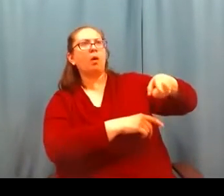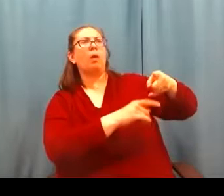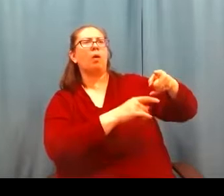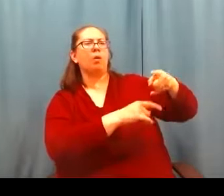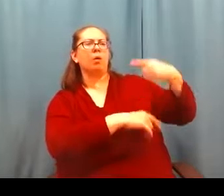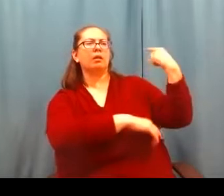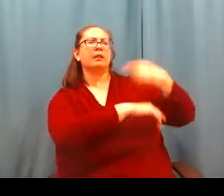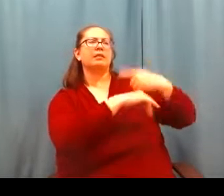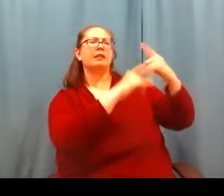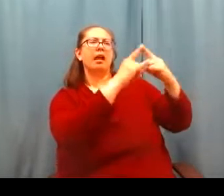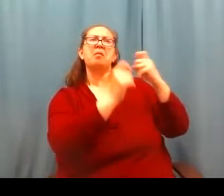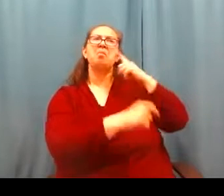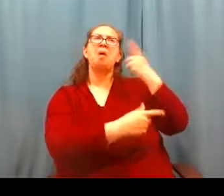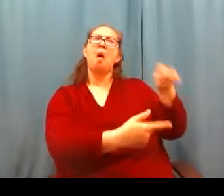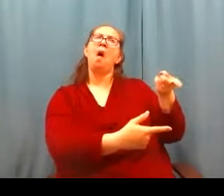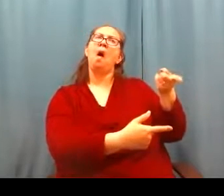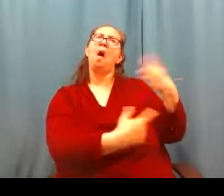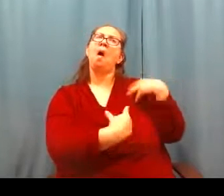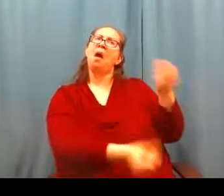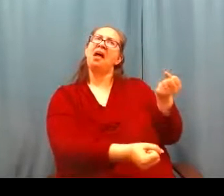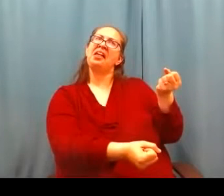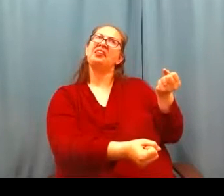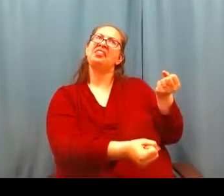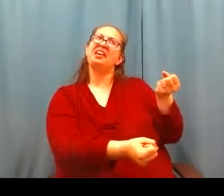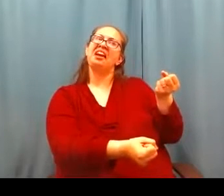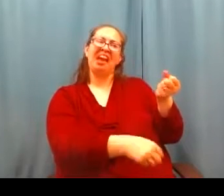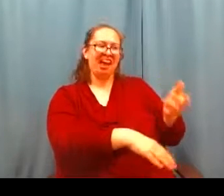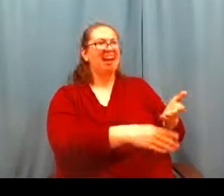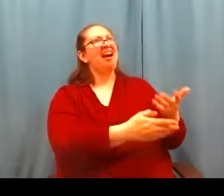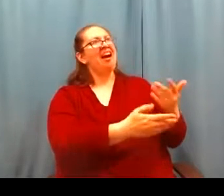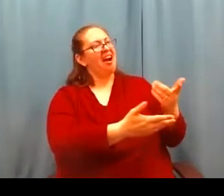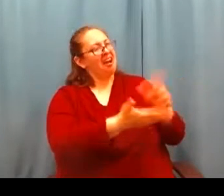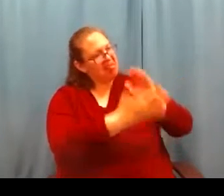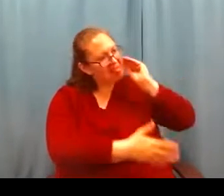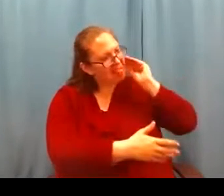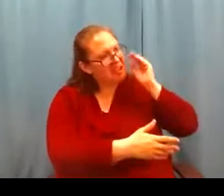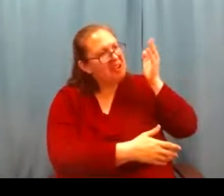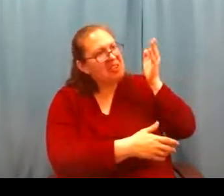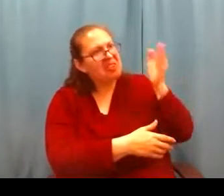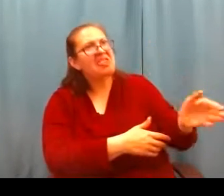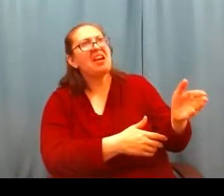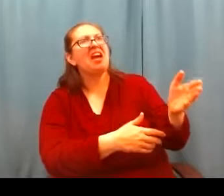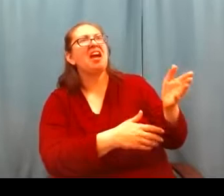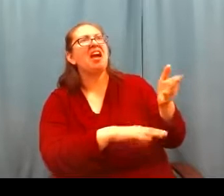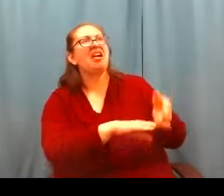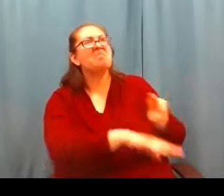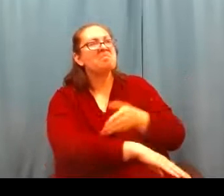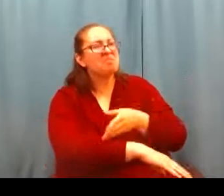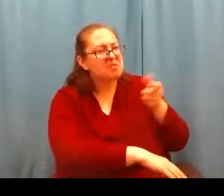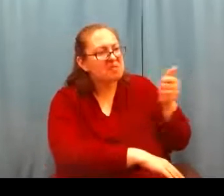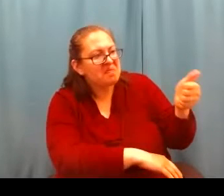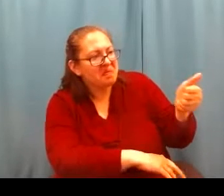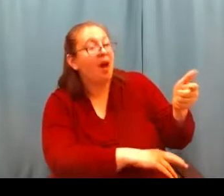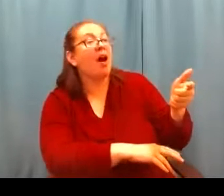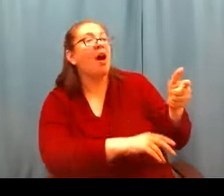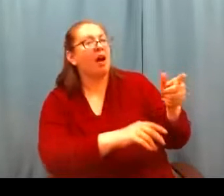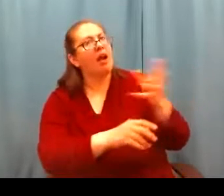believe will be healthy, will be enriching experiences for them, but it also allows mom and dad to go to